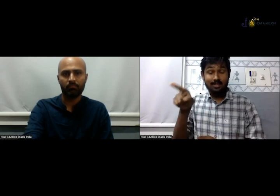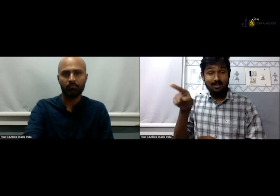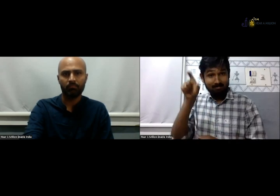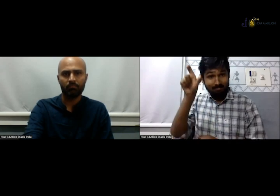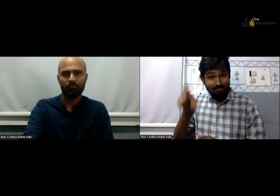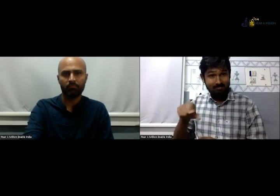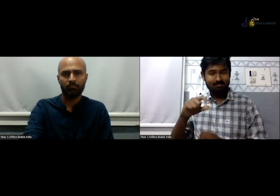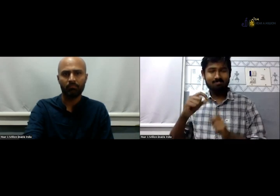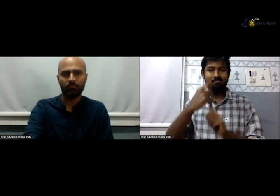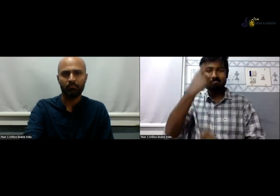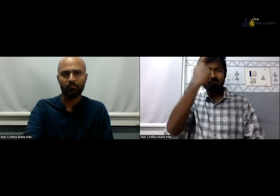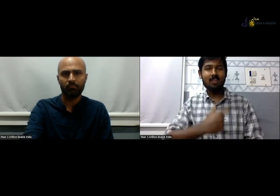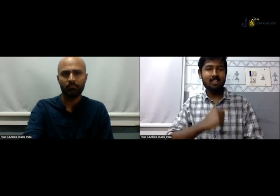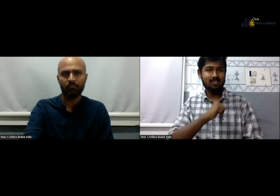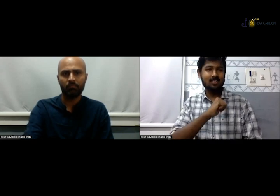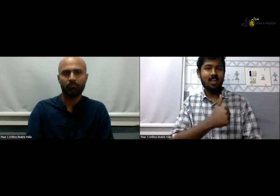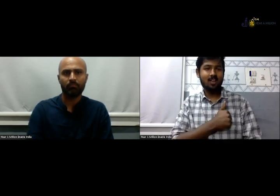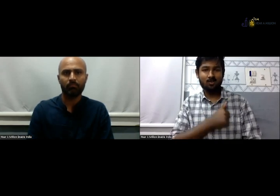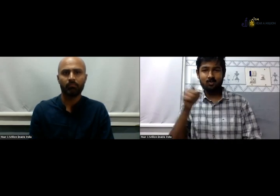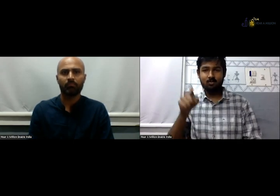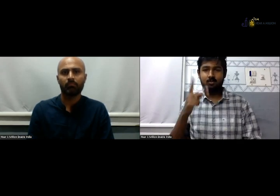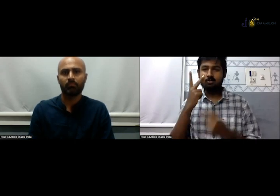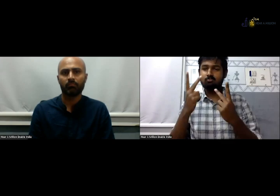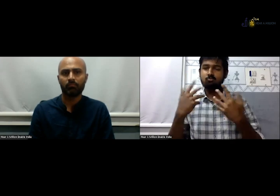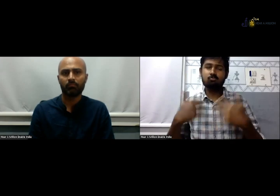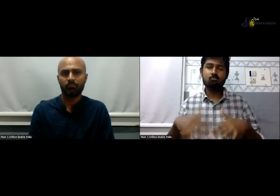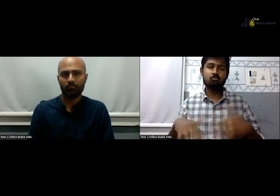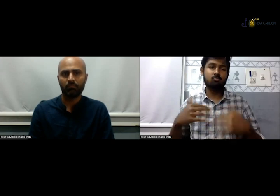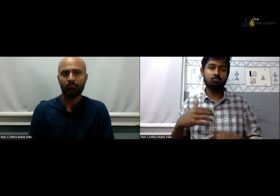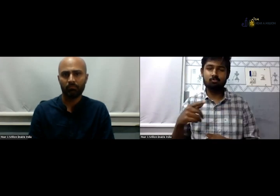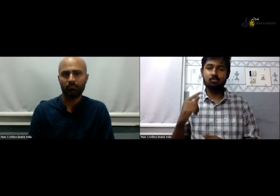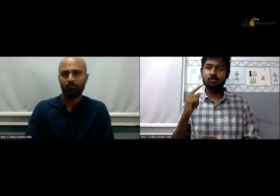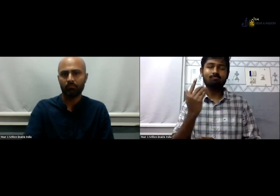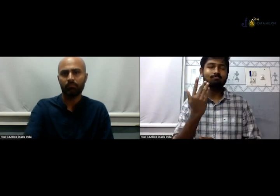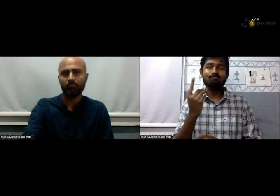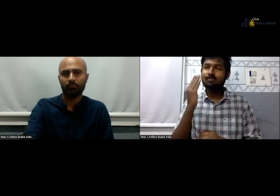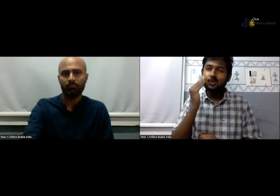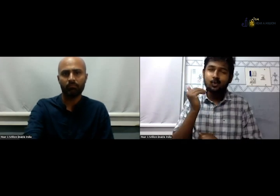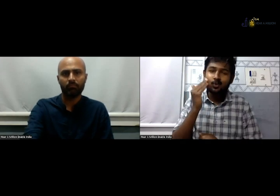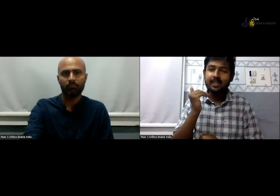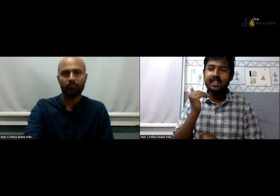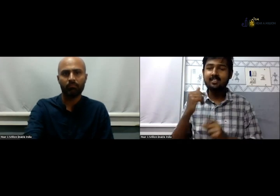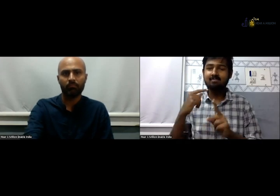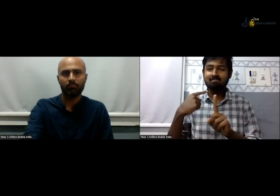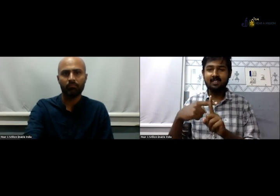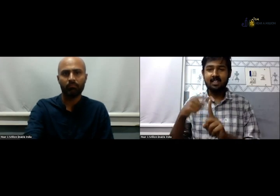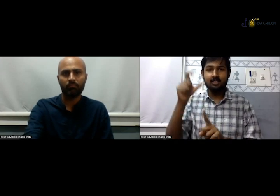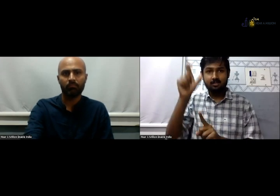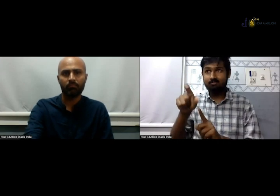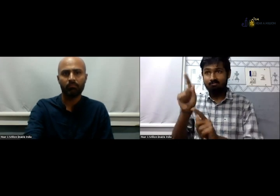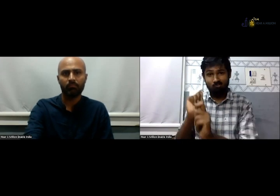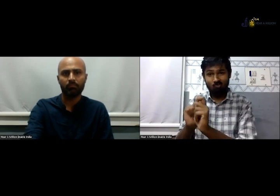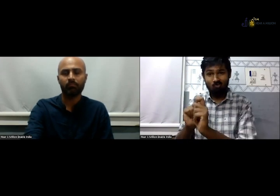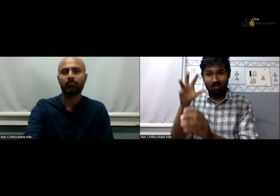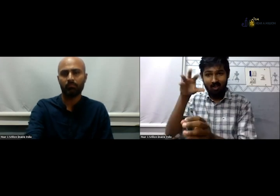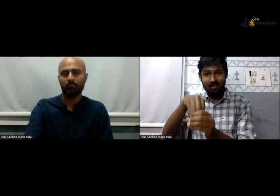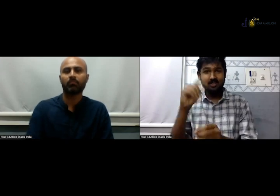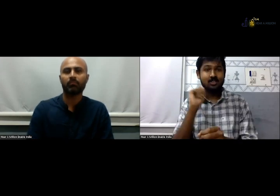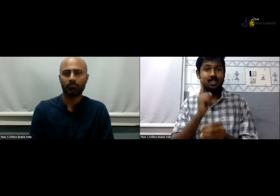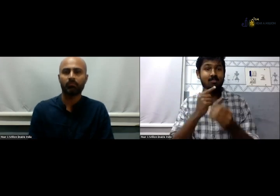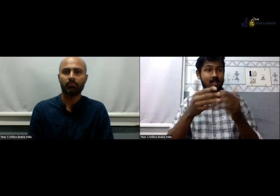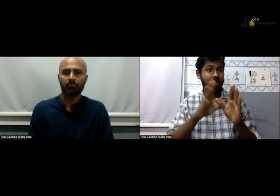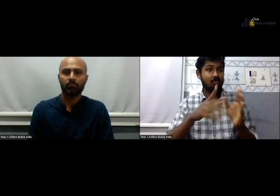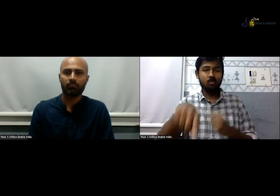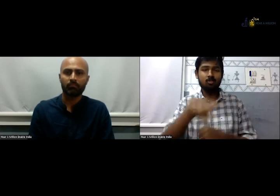she was inspiration to many deaf people in India, and she was a very kind person. She